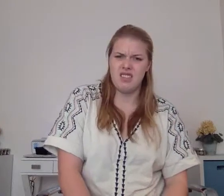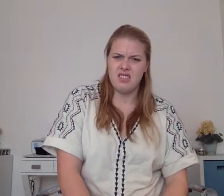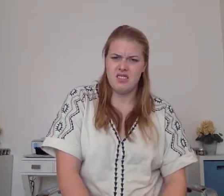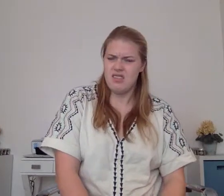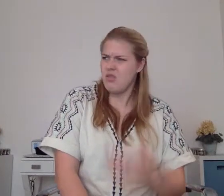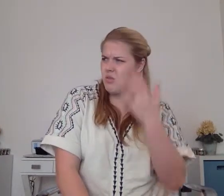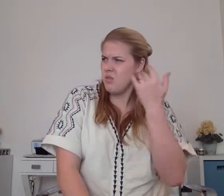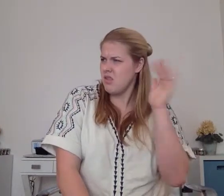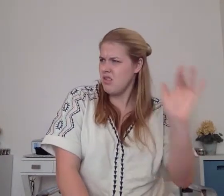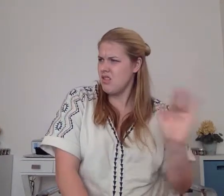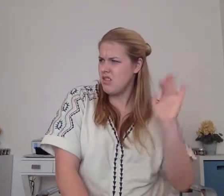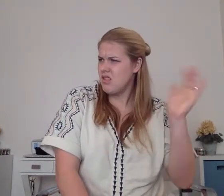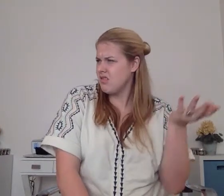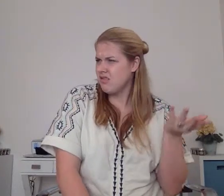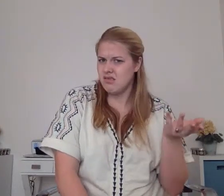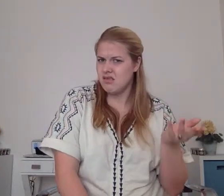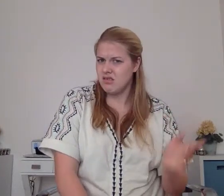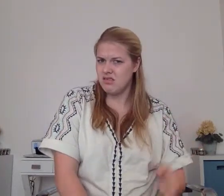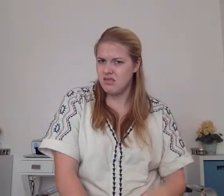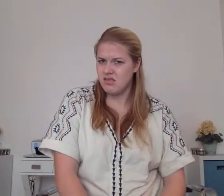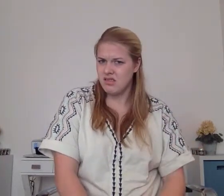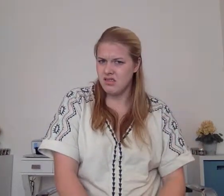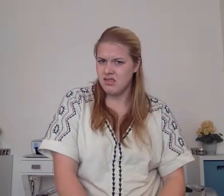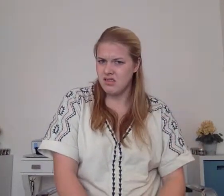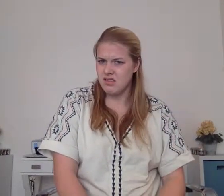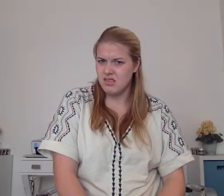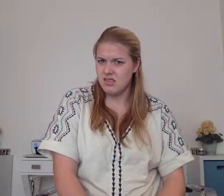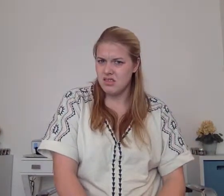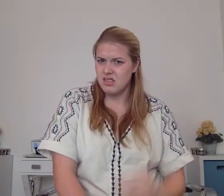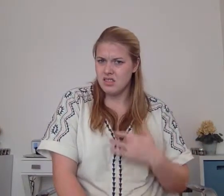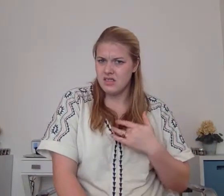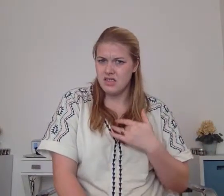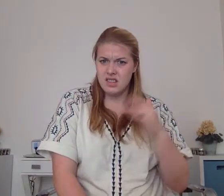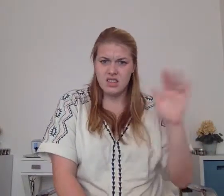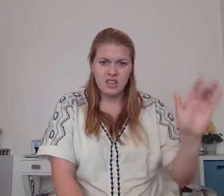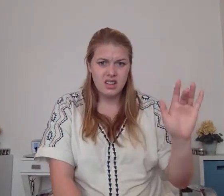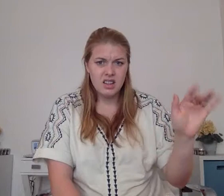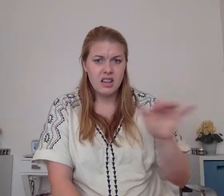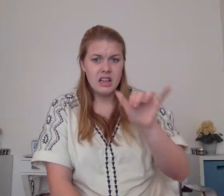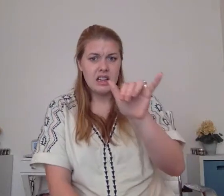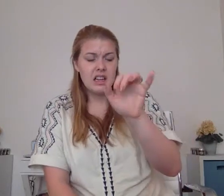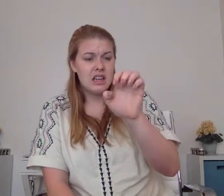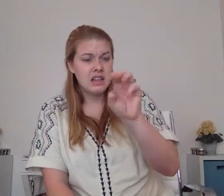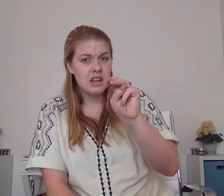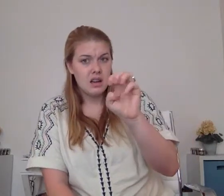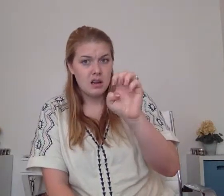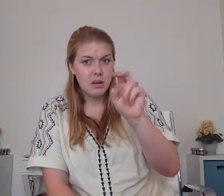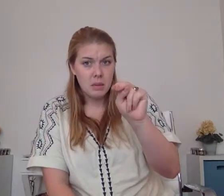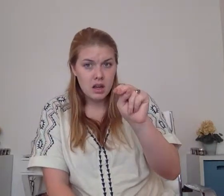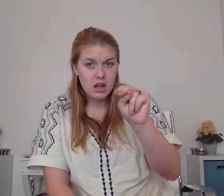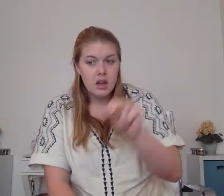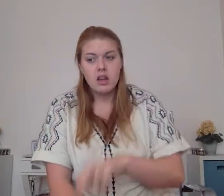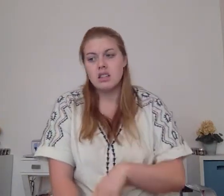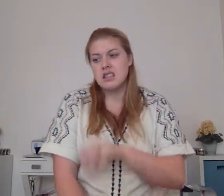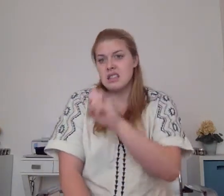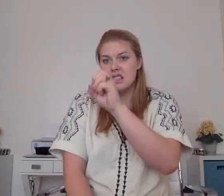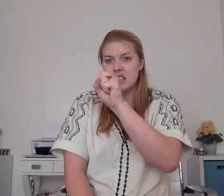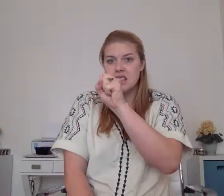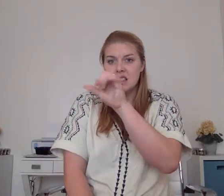sorry for them? Why don't you feel sorry for civilians in Yemen or civilians in Syria? And I think